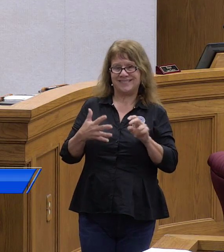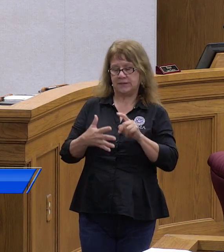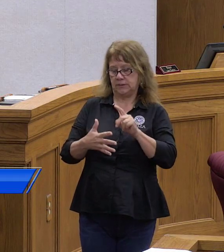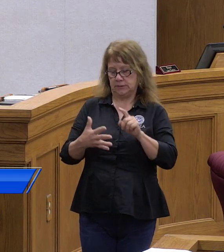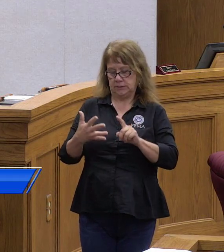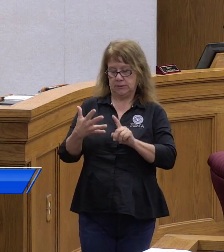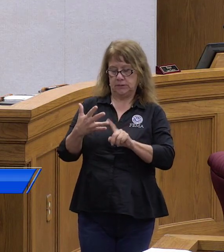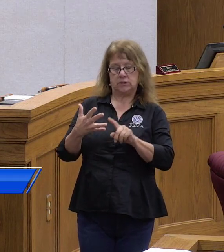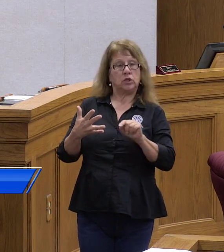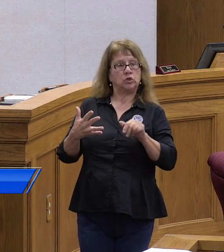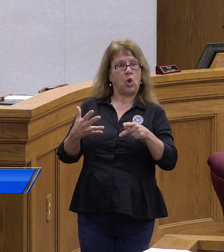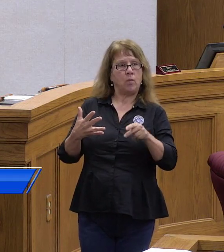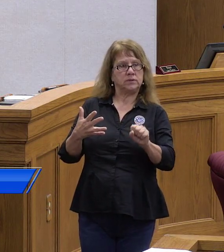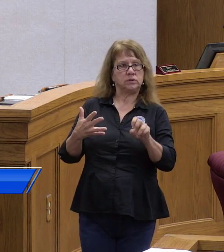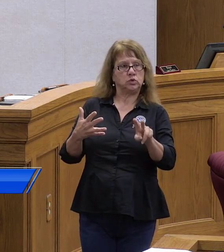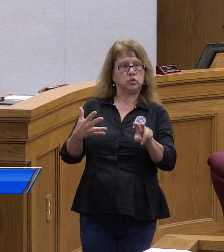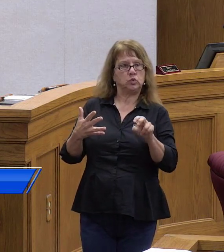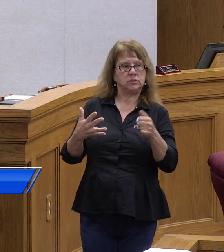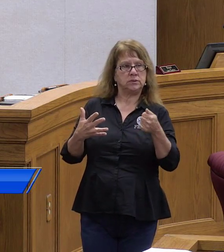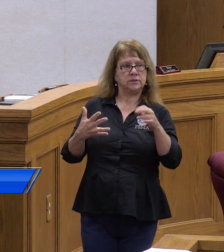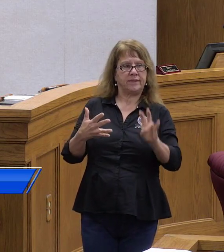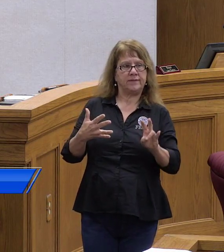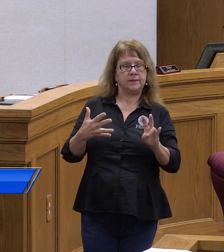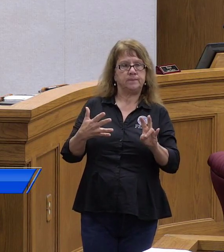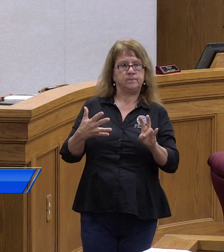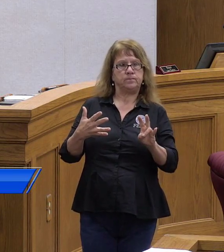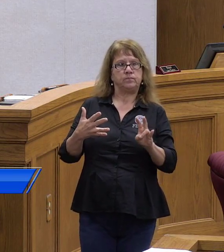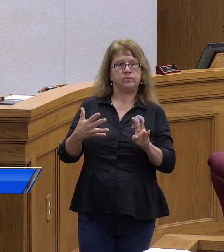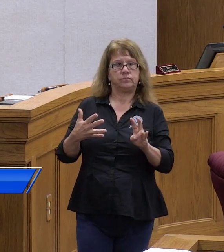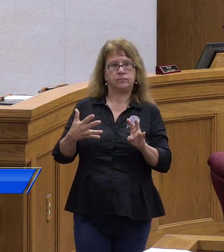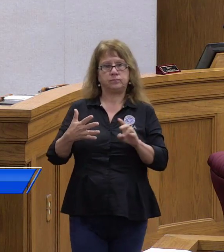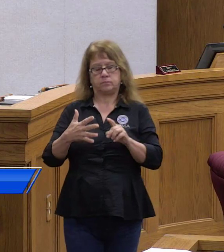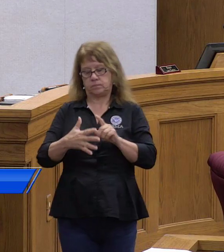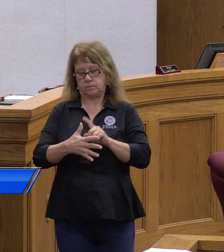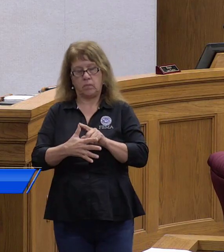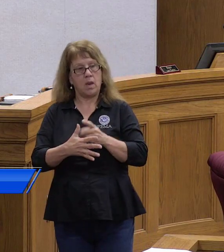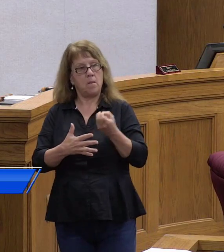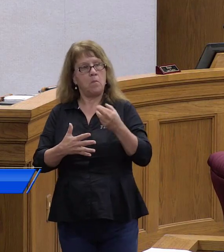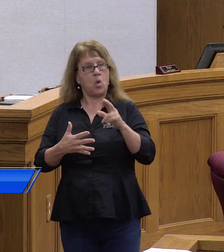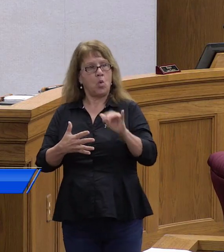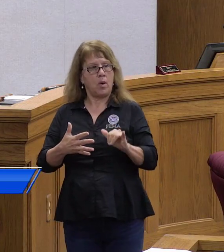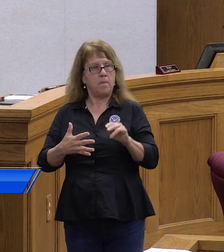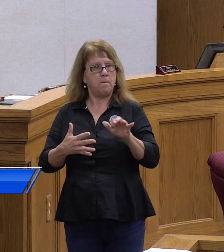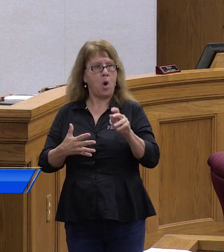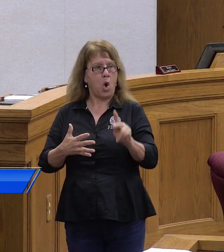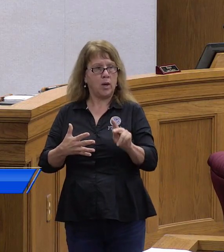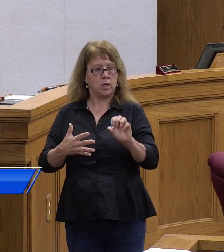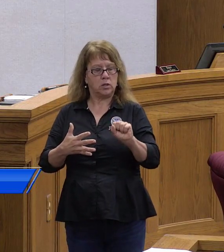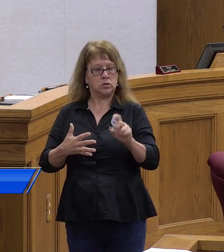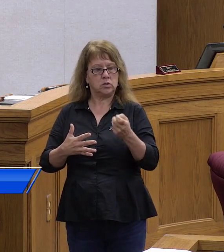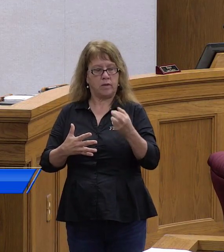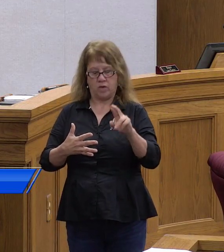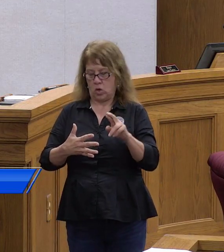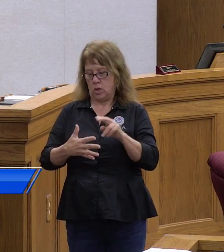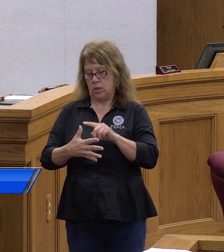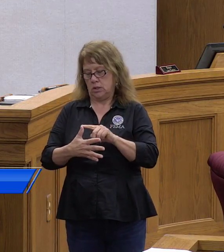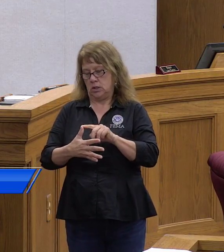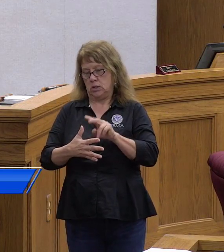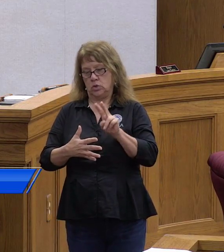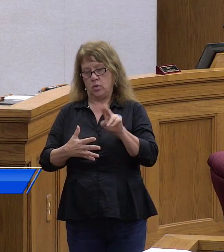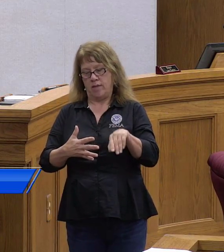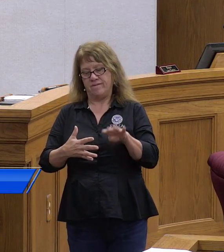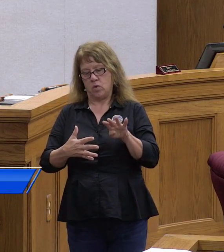tarps, 217. McMurray Park, which is in Sulphur, 2,048,